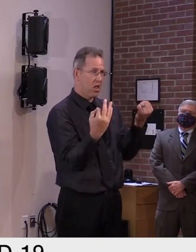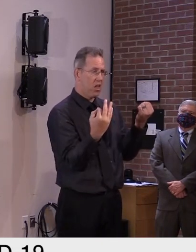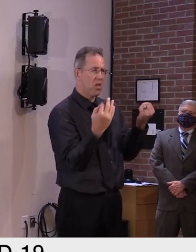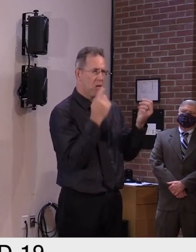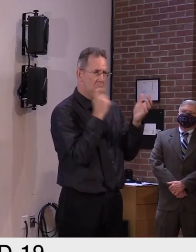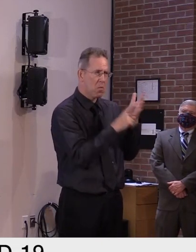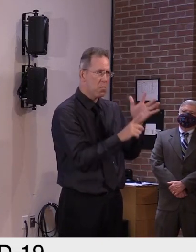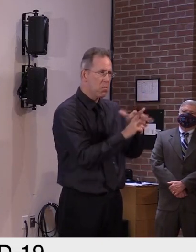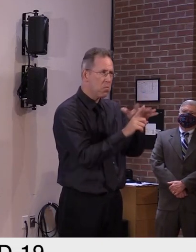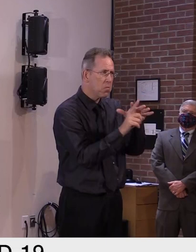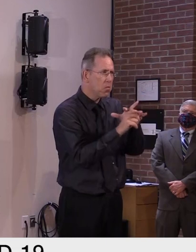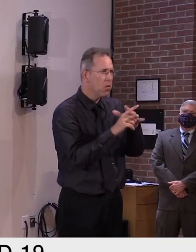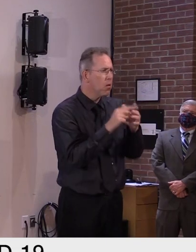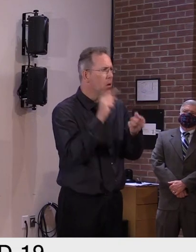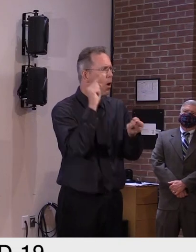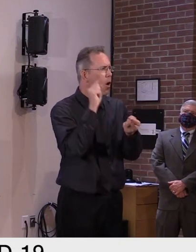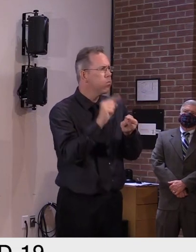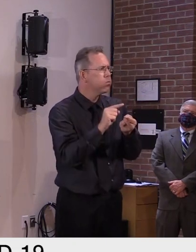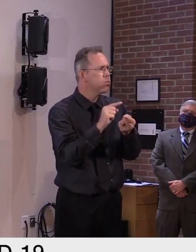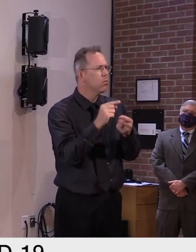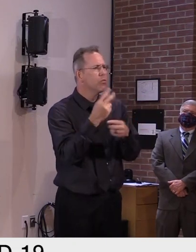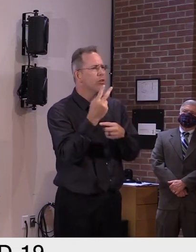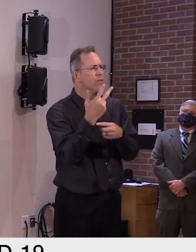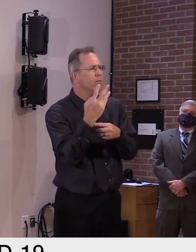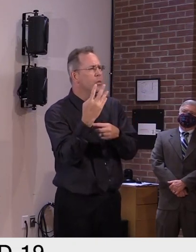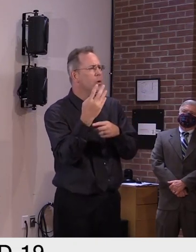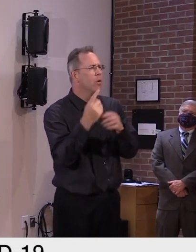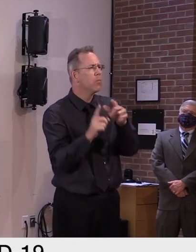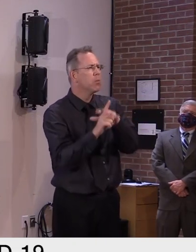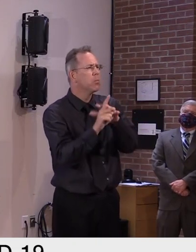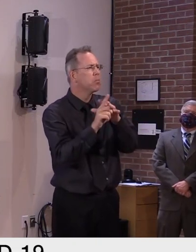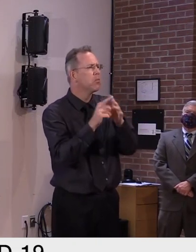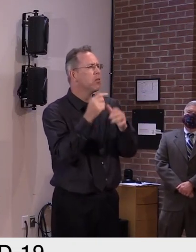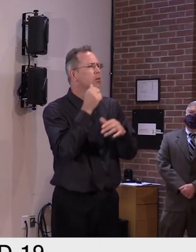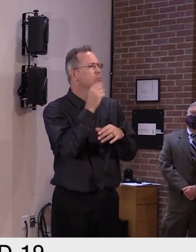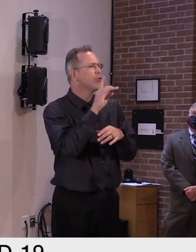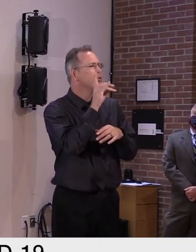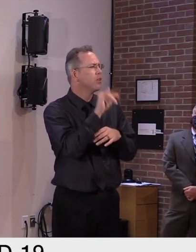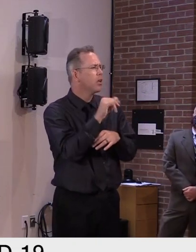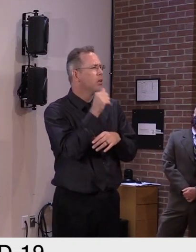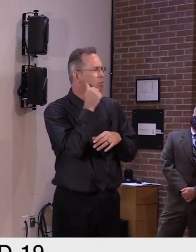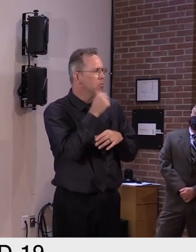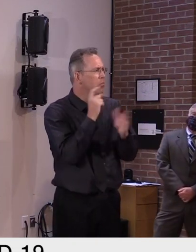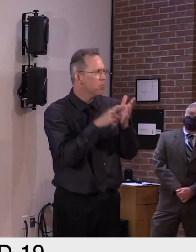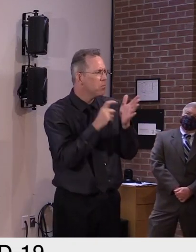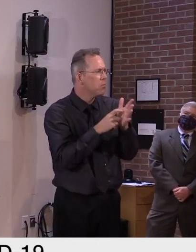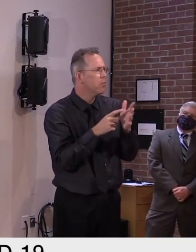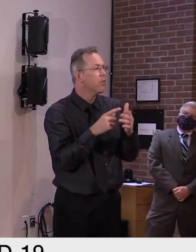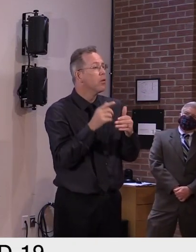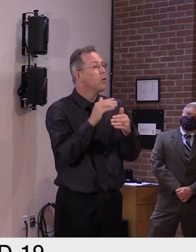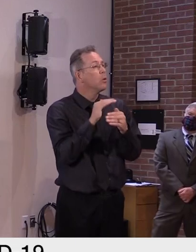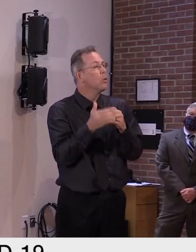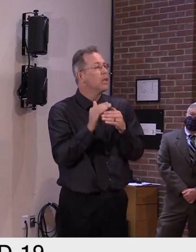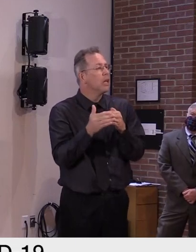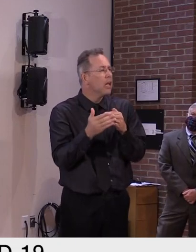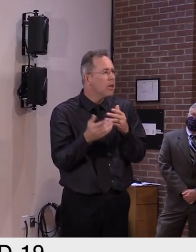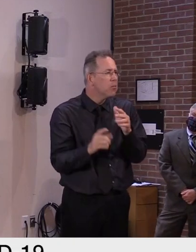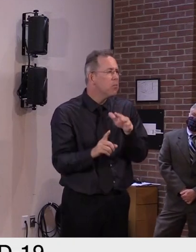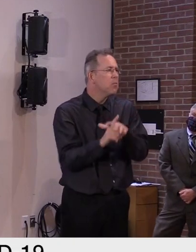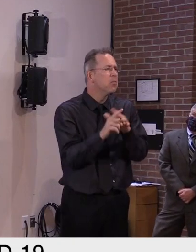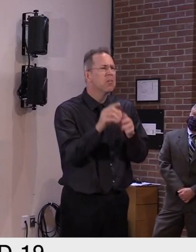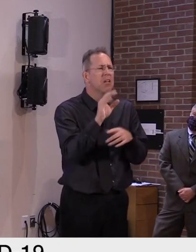day. Most recent weekends, 9, 10, 11 cases in a day. So there's clearly a